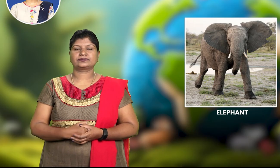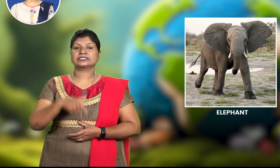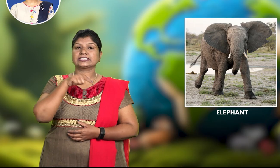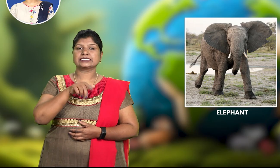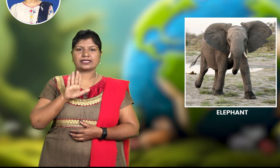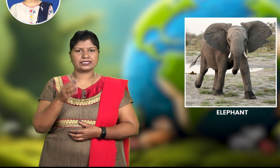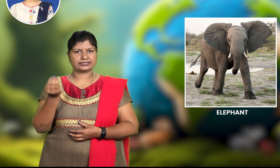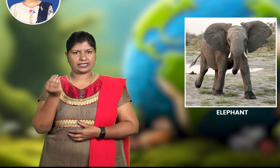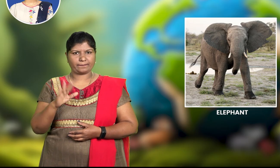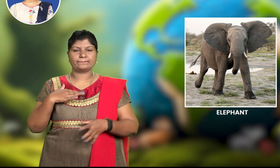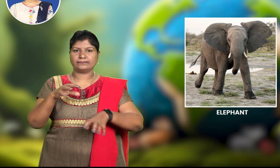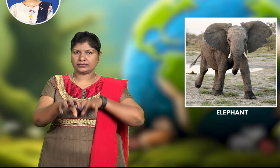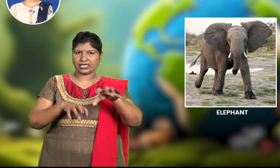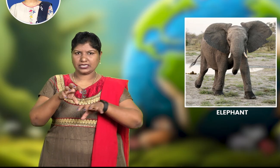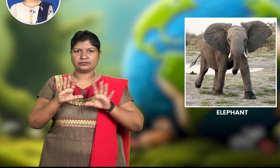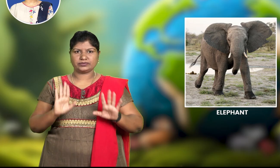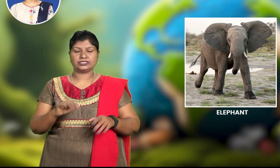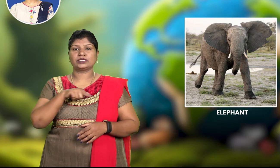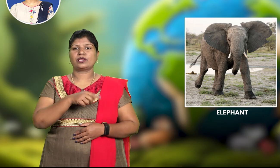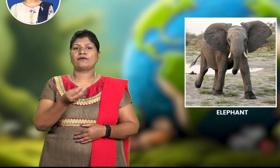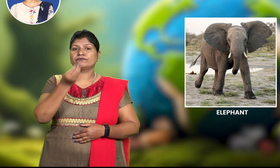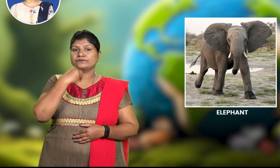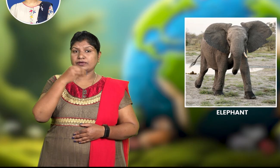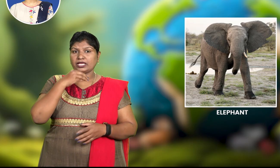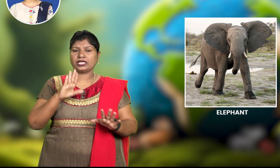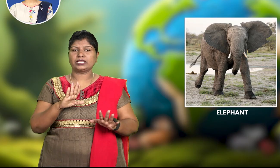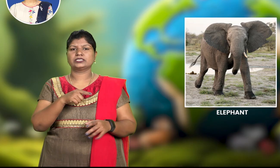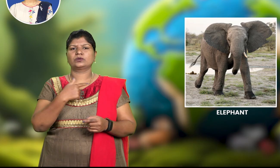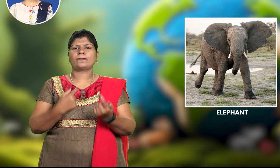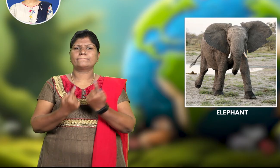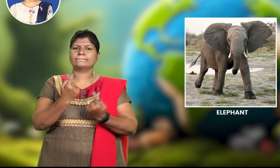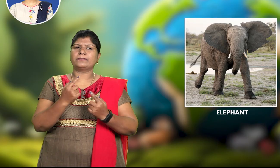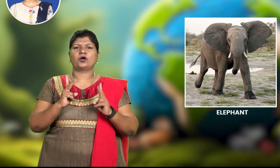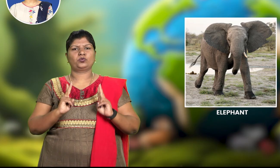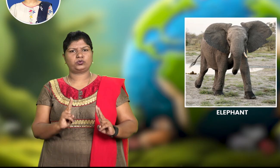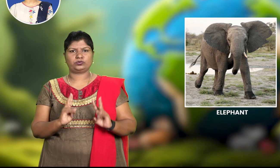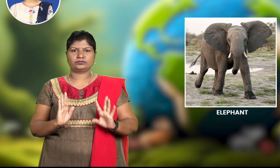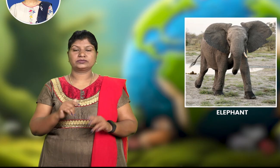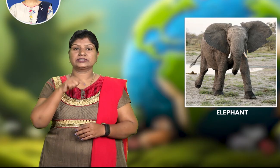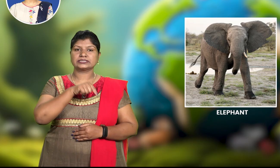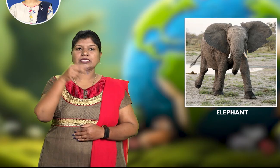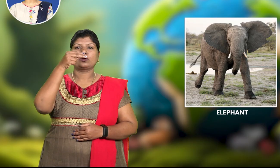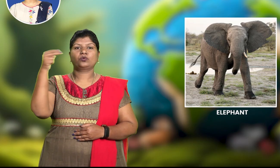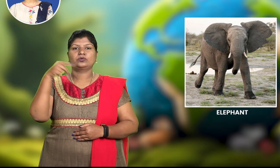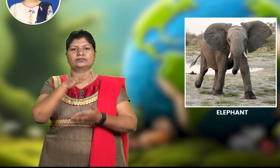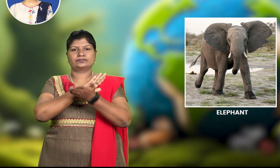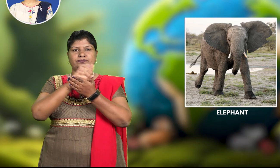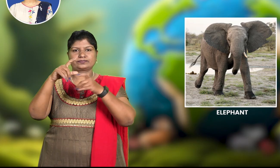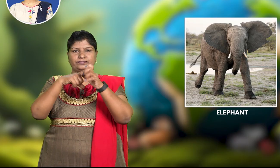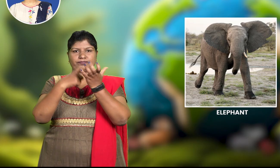There are some animals that feed only on plants and they are called